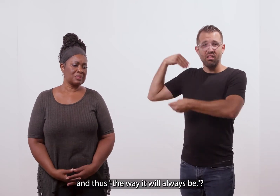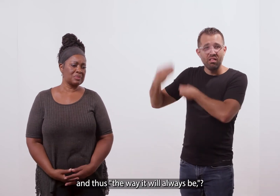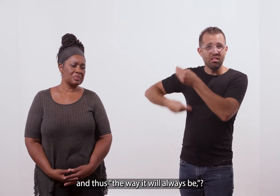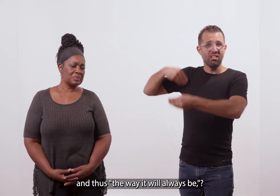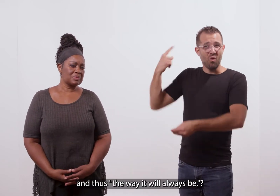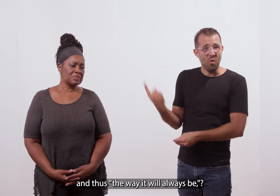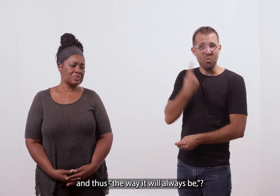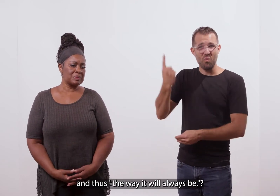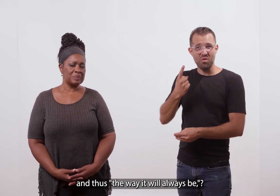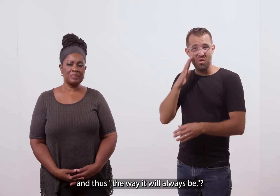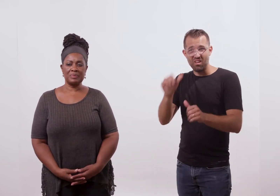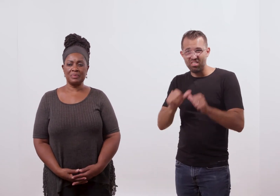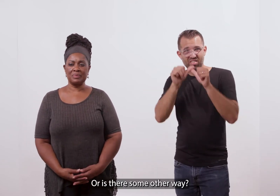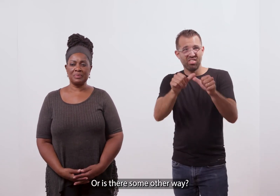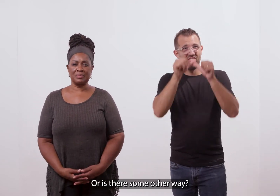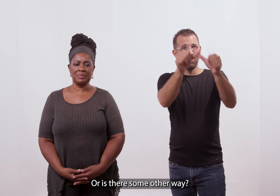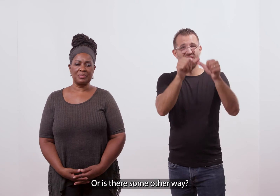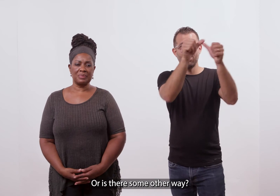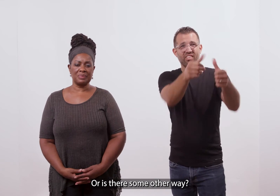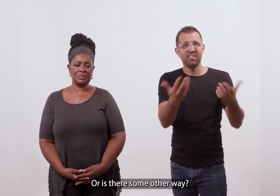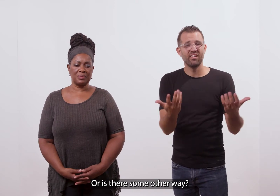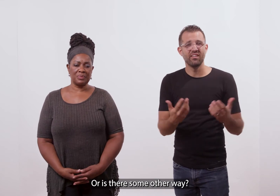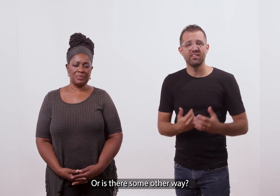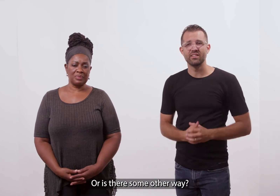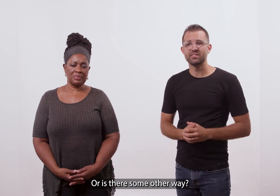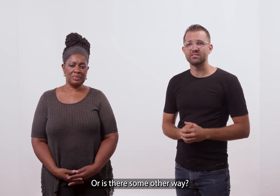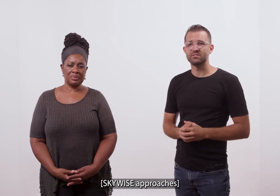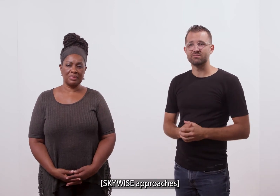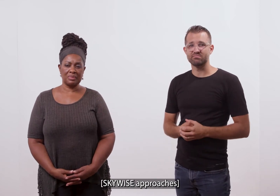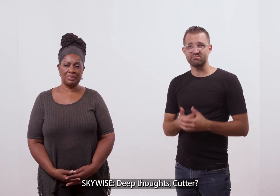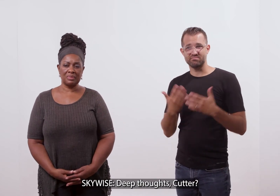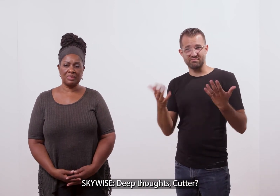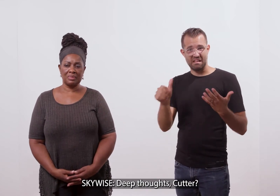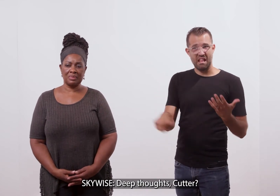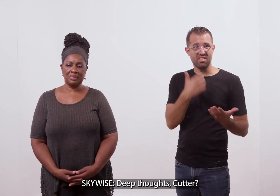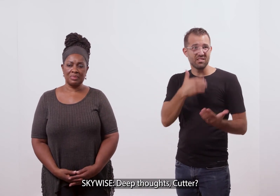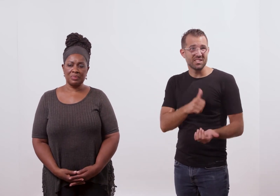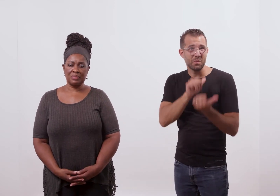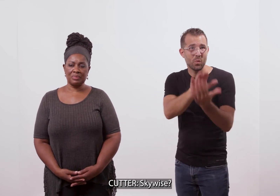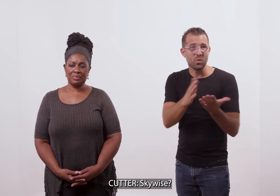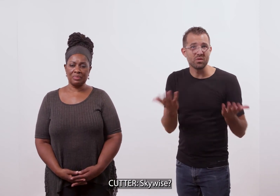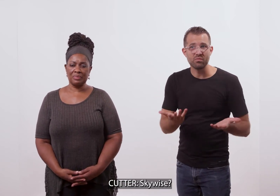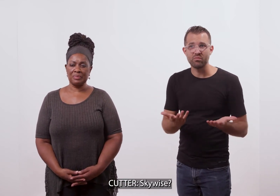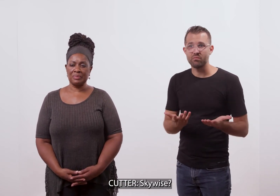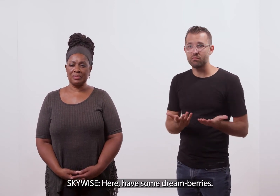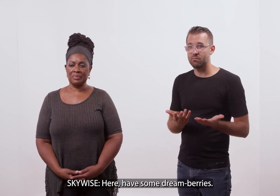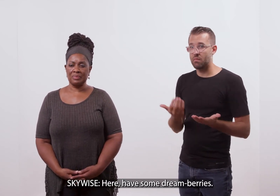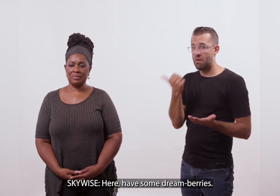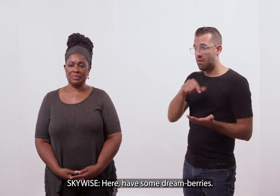be? Or is there some other way? Deep thoughts, Cutter? Skywise?